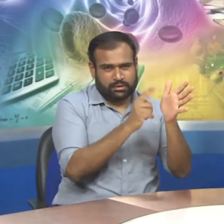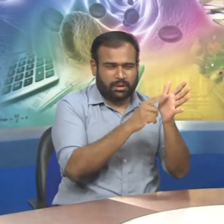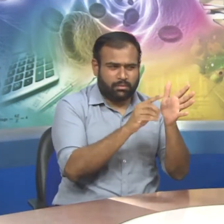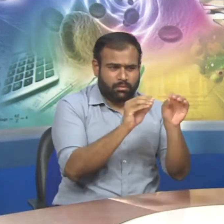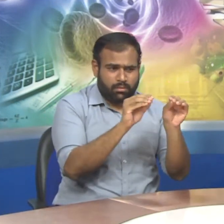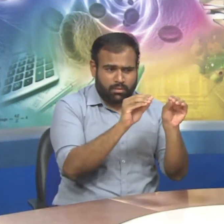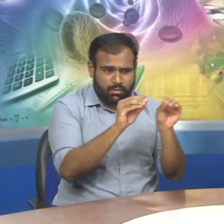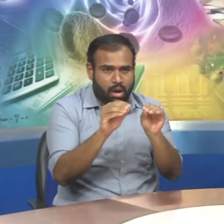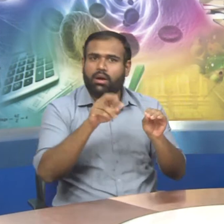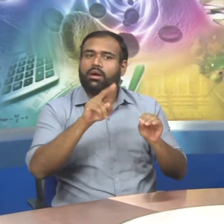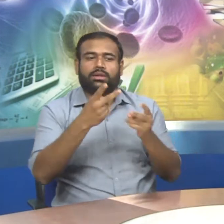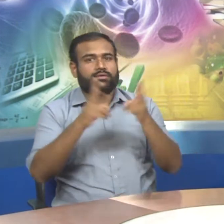If you change some